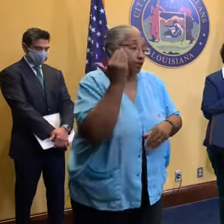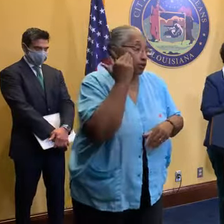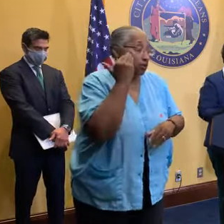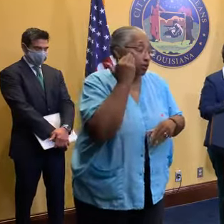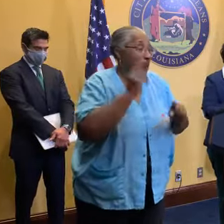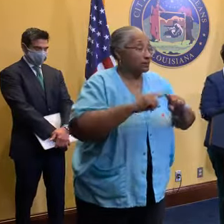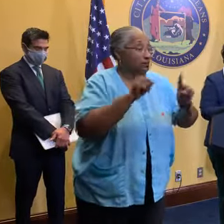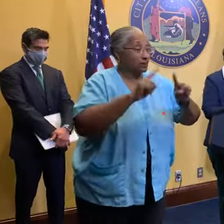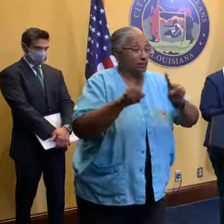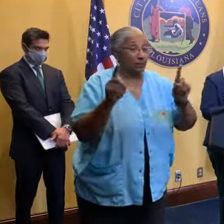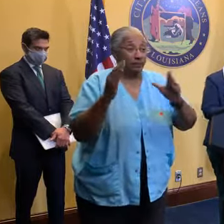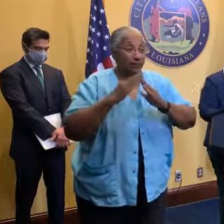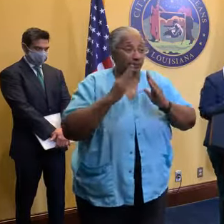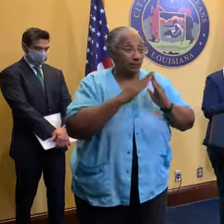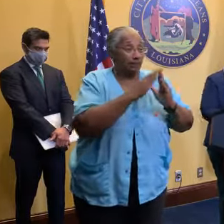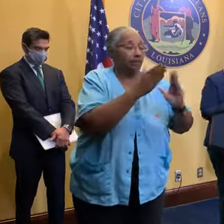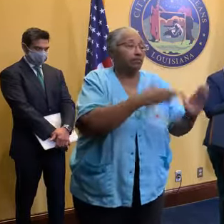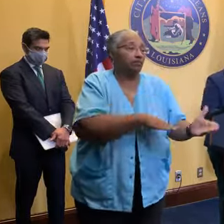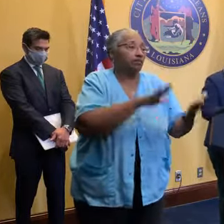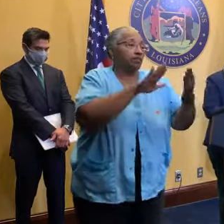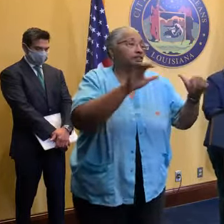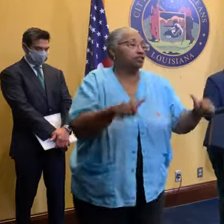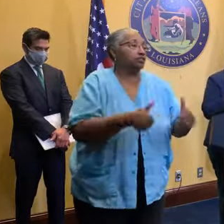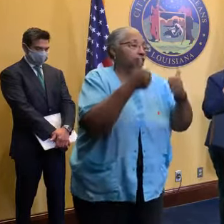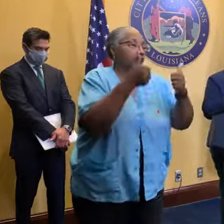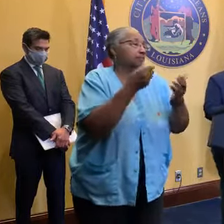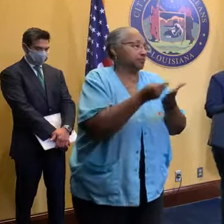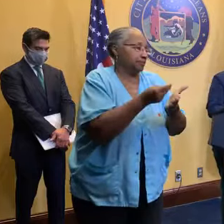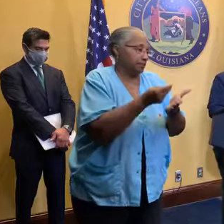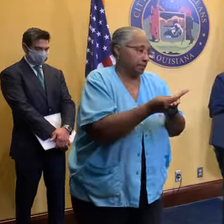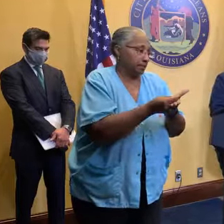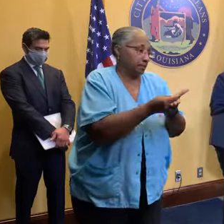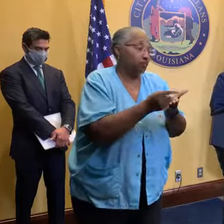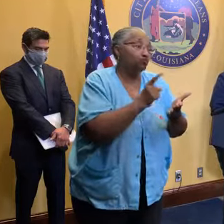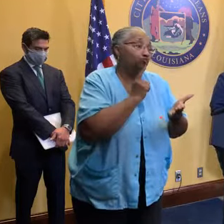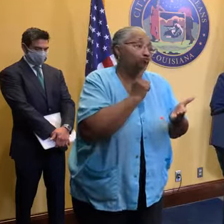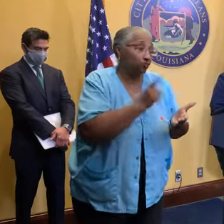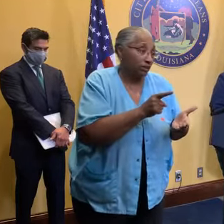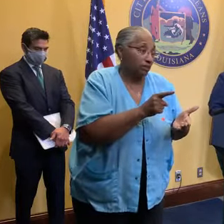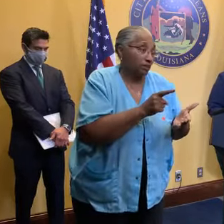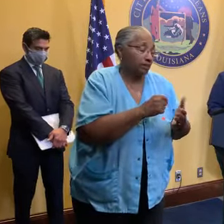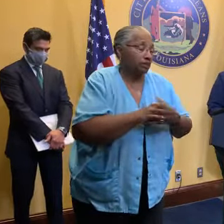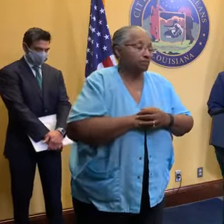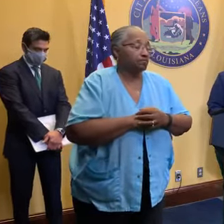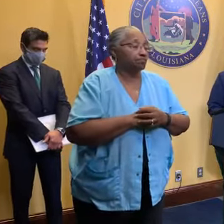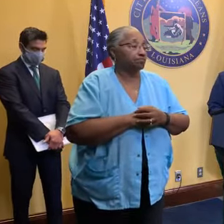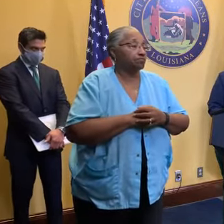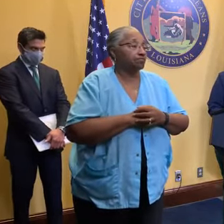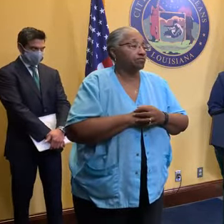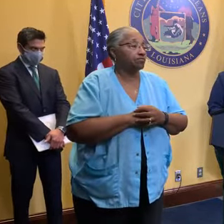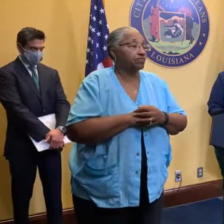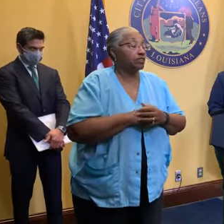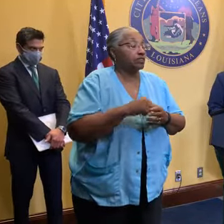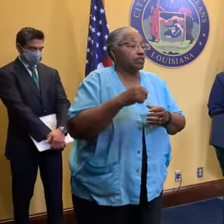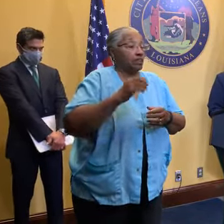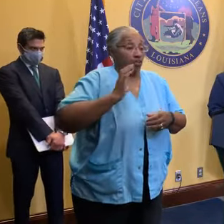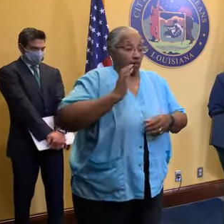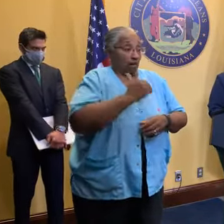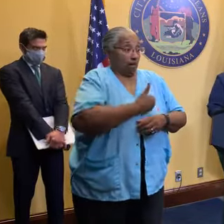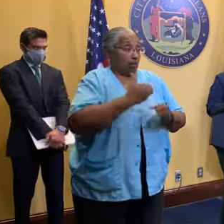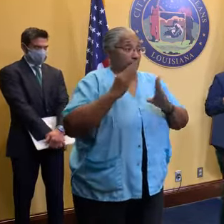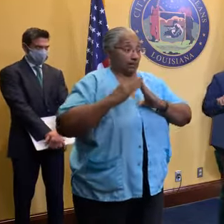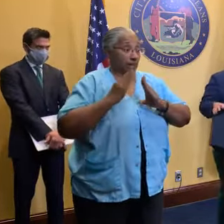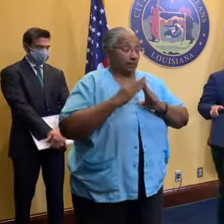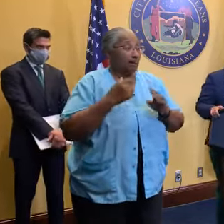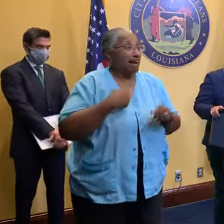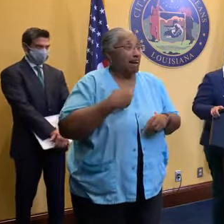are facing these challenges, the economic challenges. They are real. And this is for our city, I don't